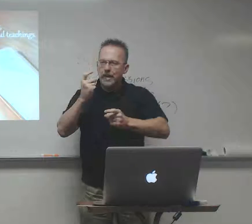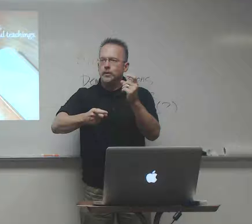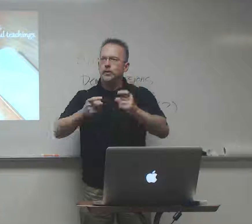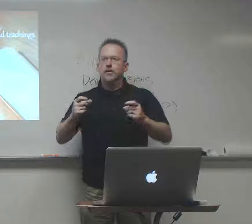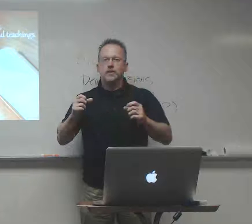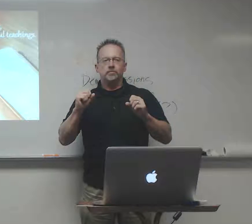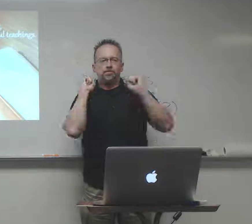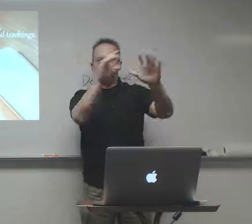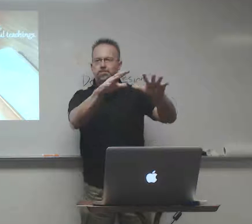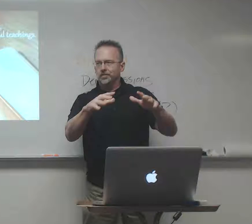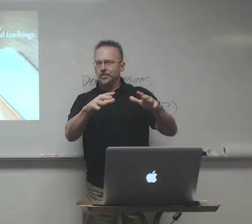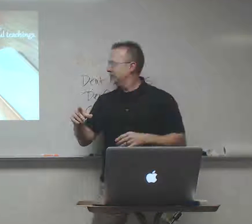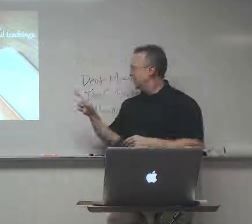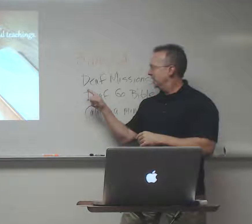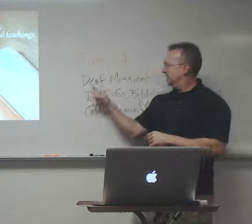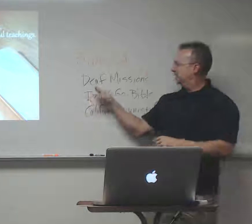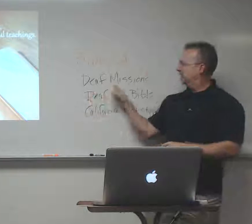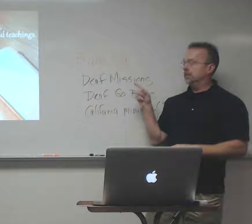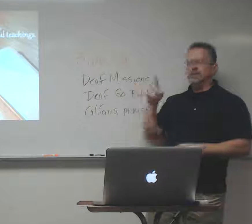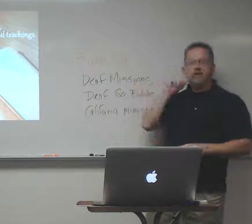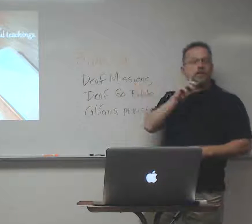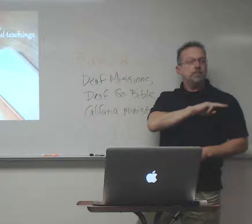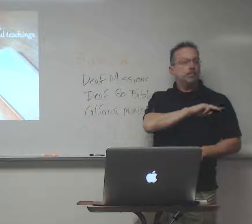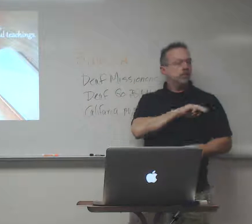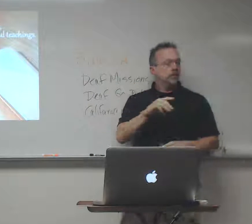Those organizations are really good at being able to get donations and help